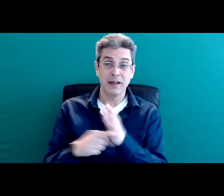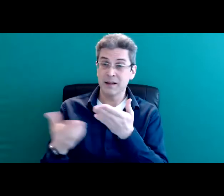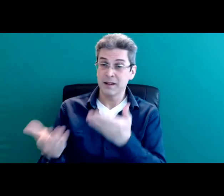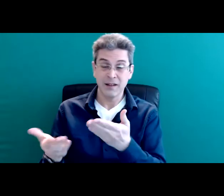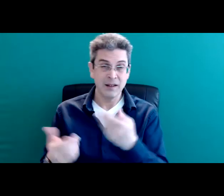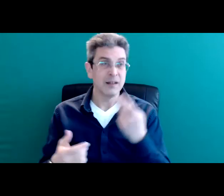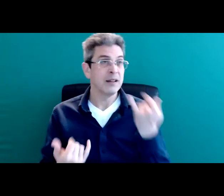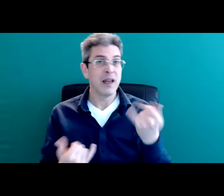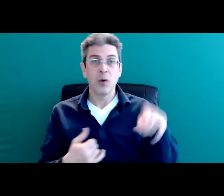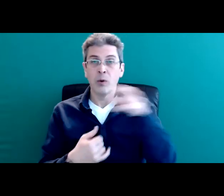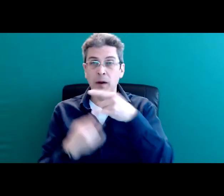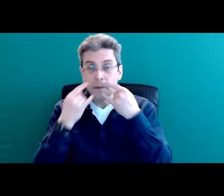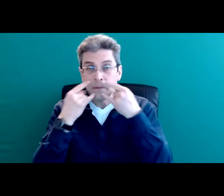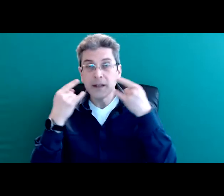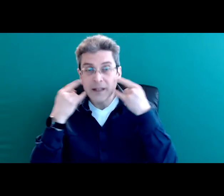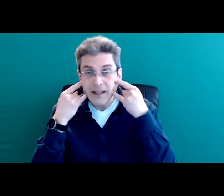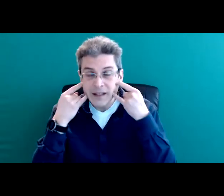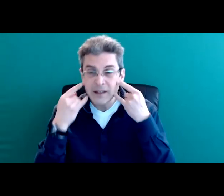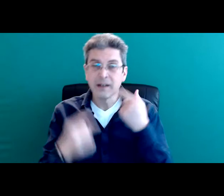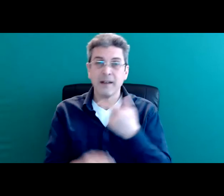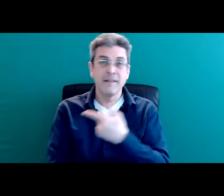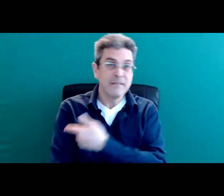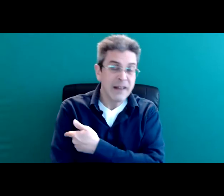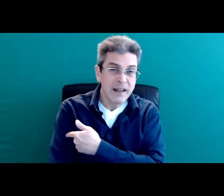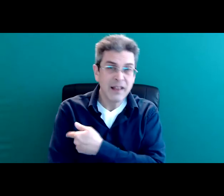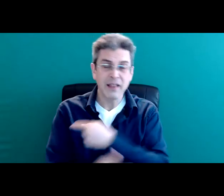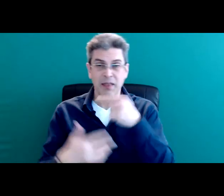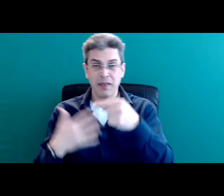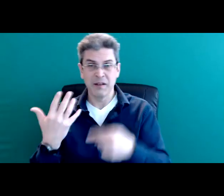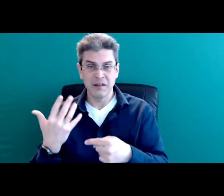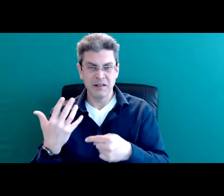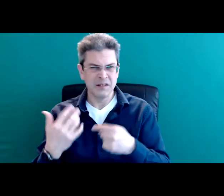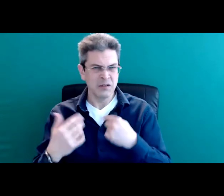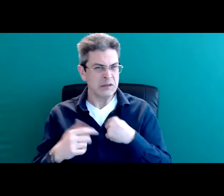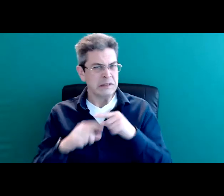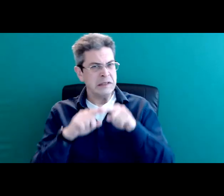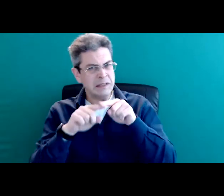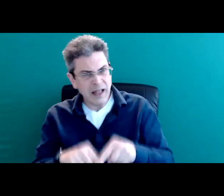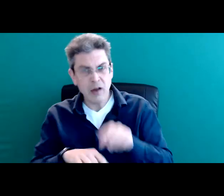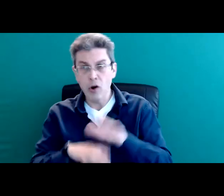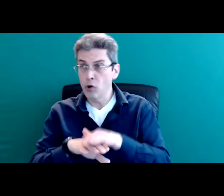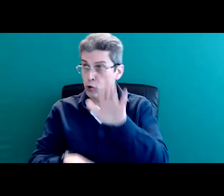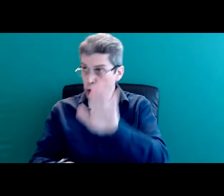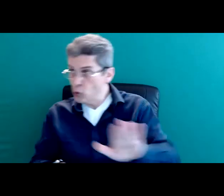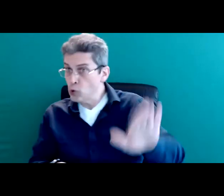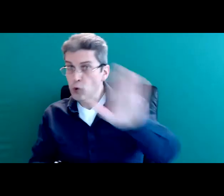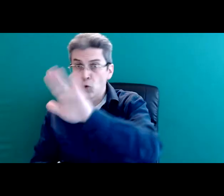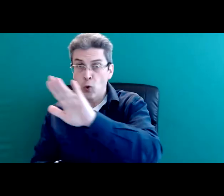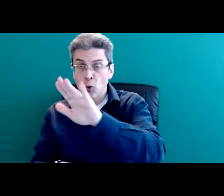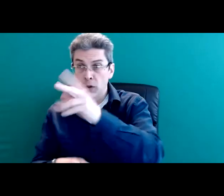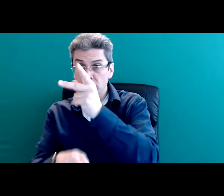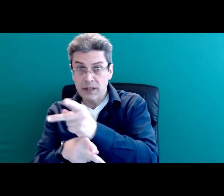wearing and all of these things, right? My health is reliant upon you taking